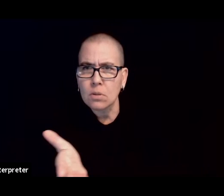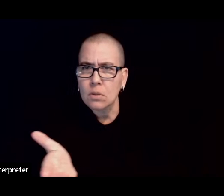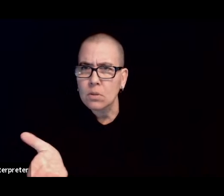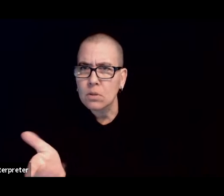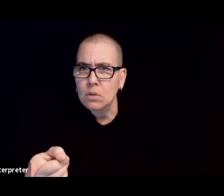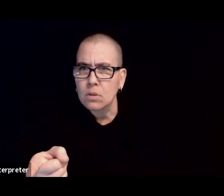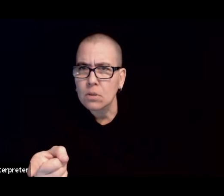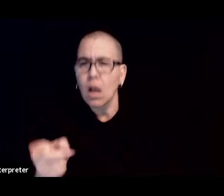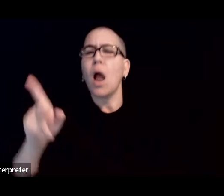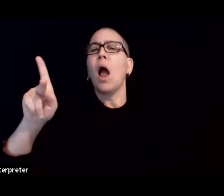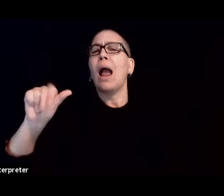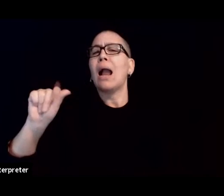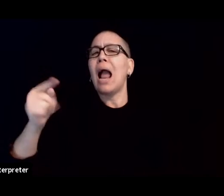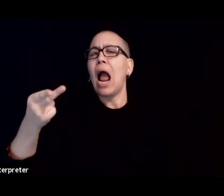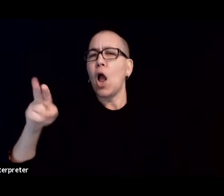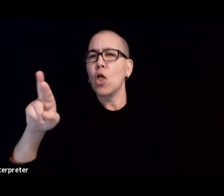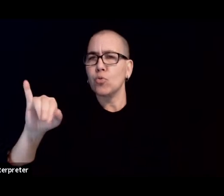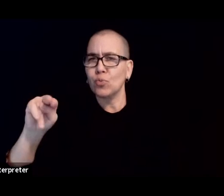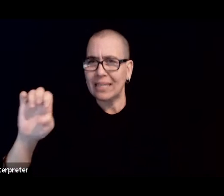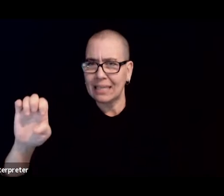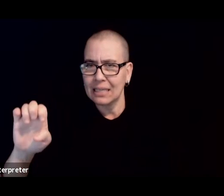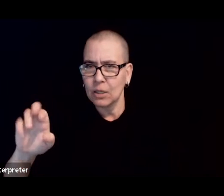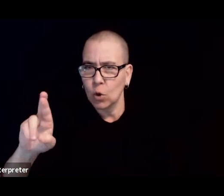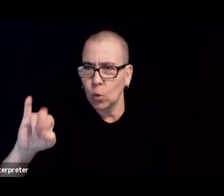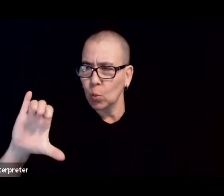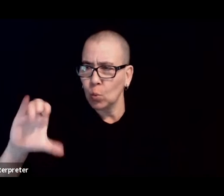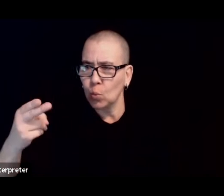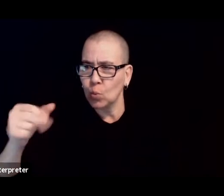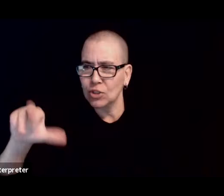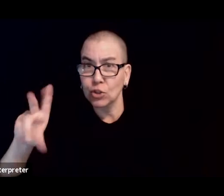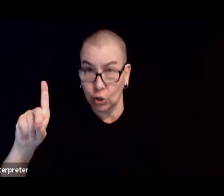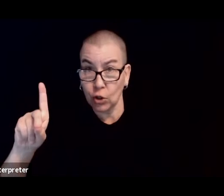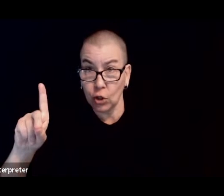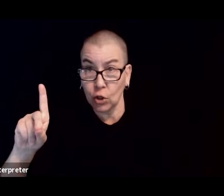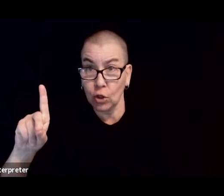Minnesota Public Radio. Your line is now open. You may ask your question.